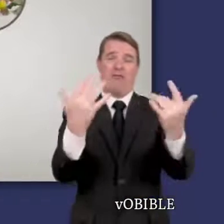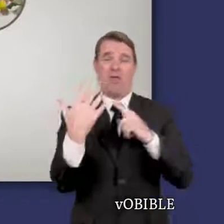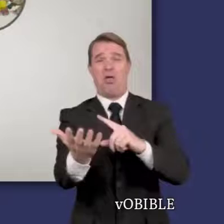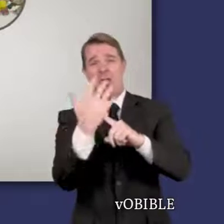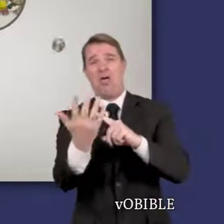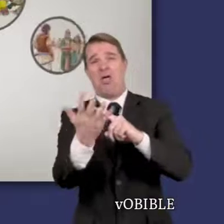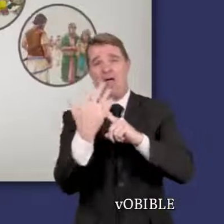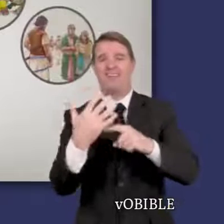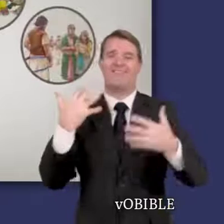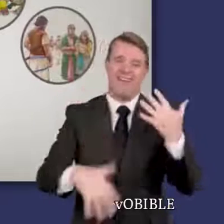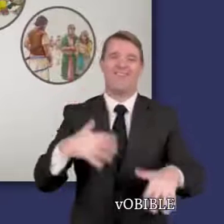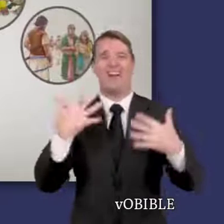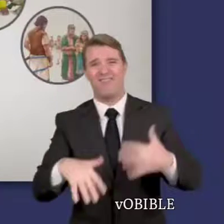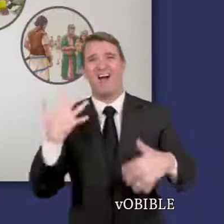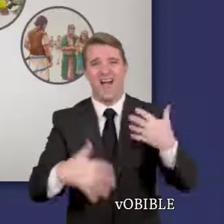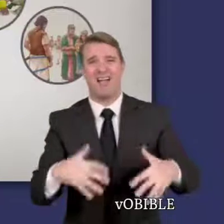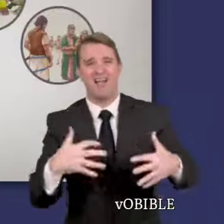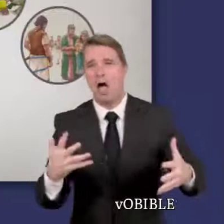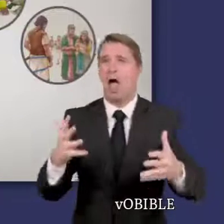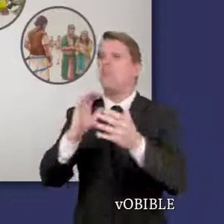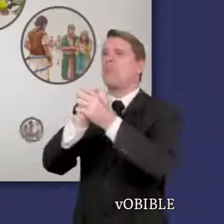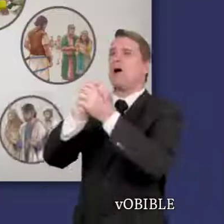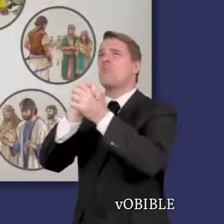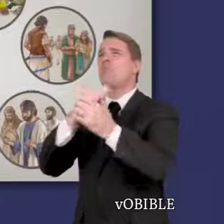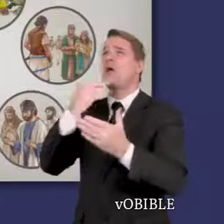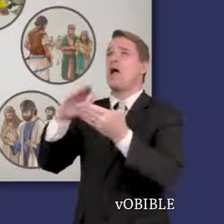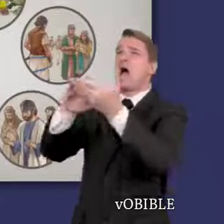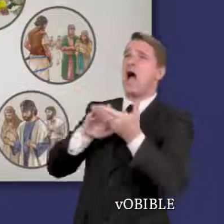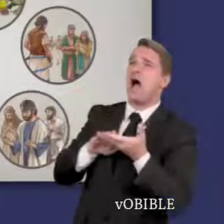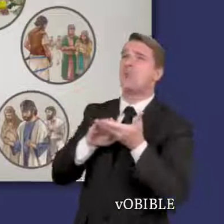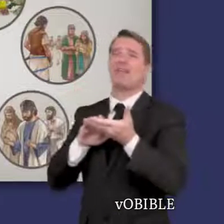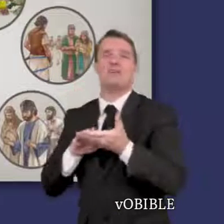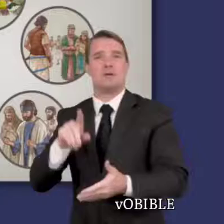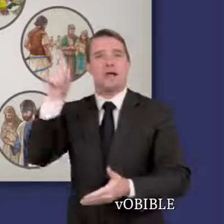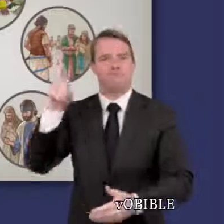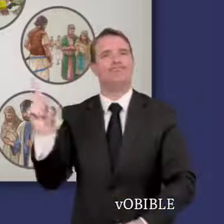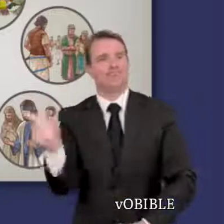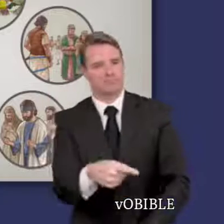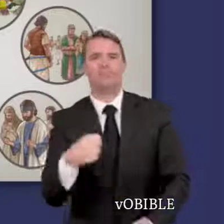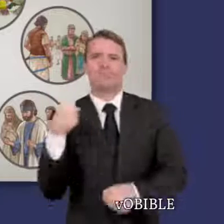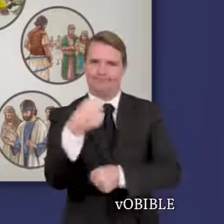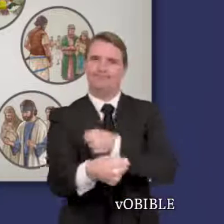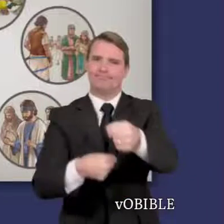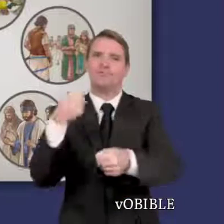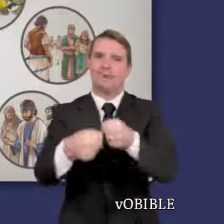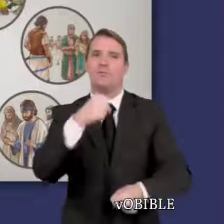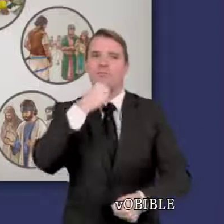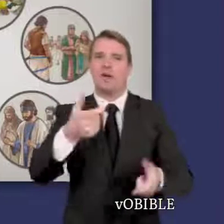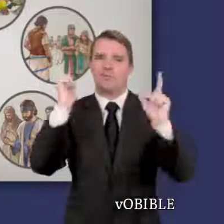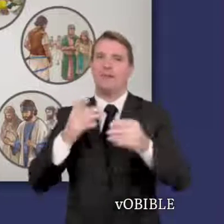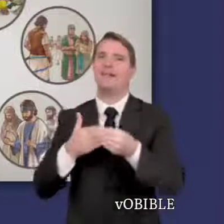worship. Jehovah abandons them to their foes. The people cry out for help, and Jehovah raises